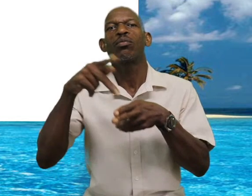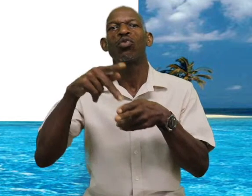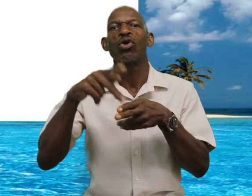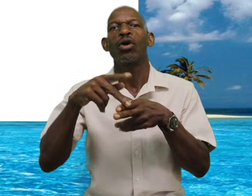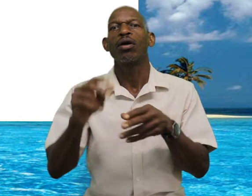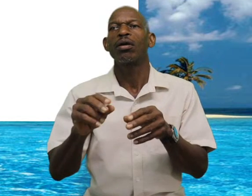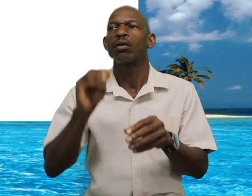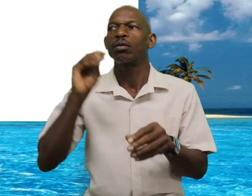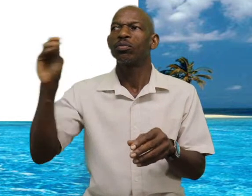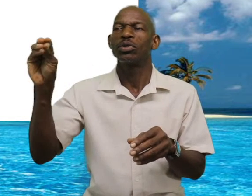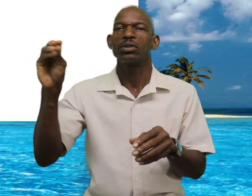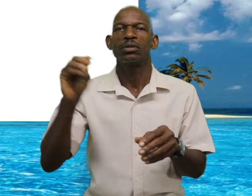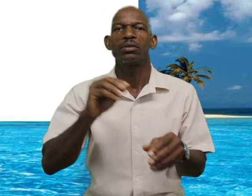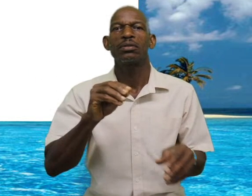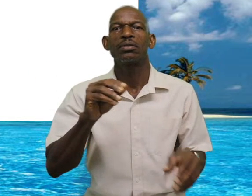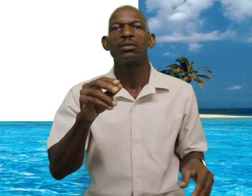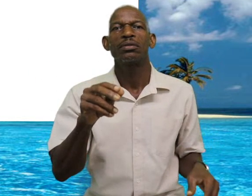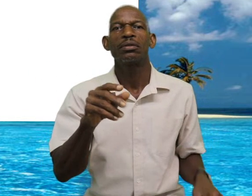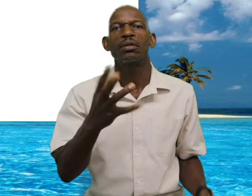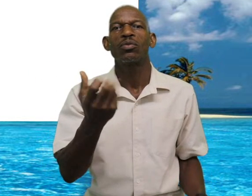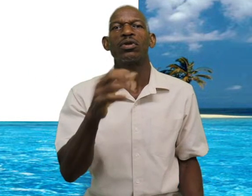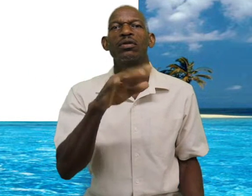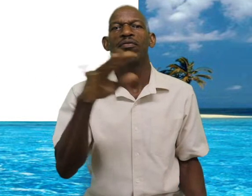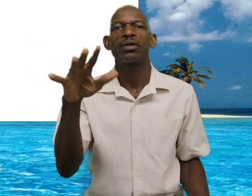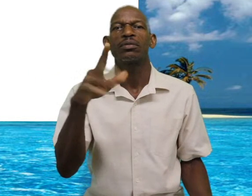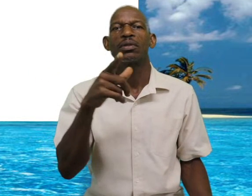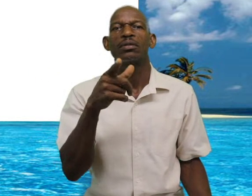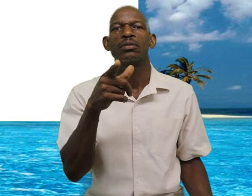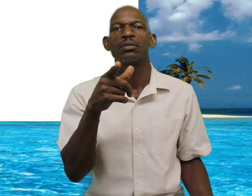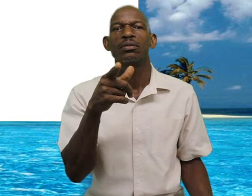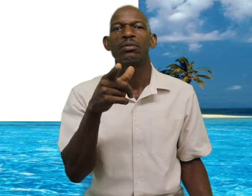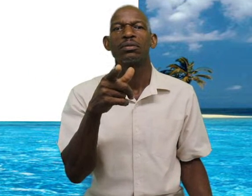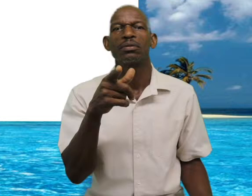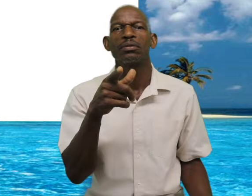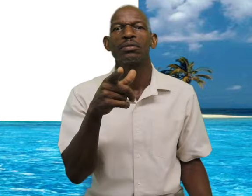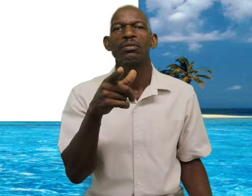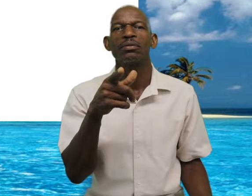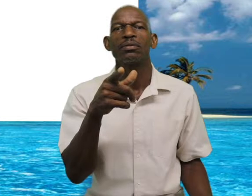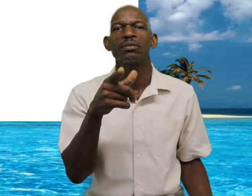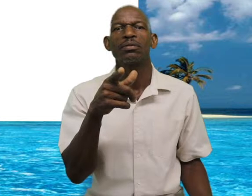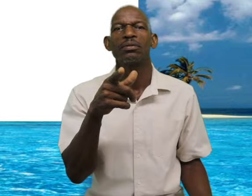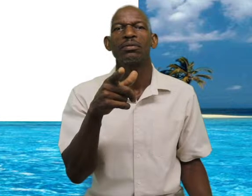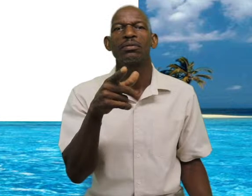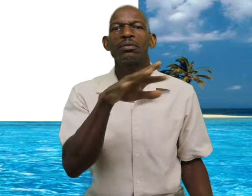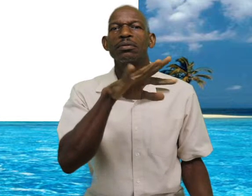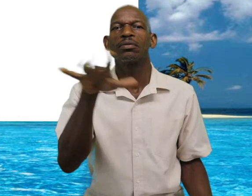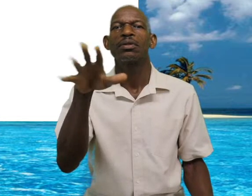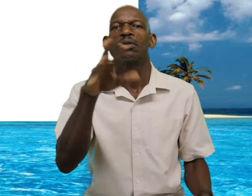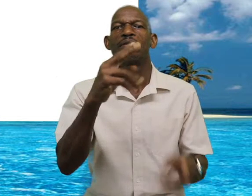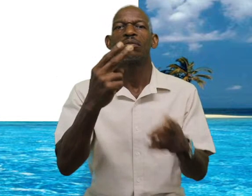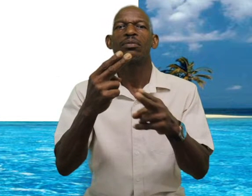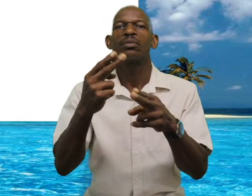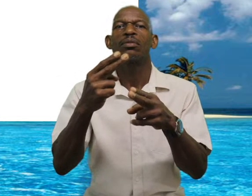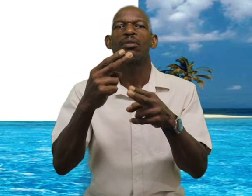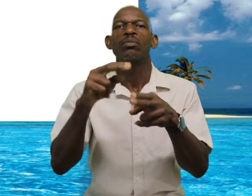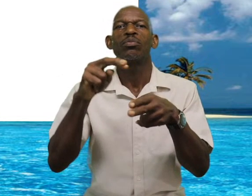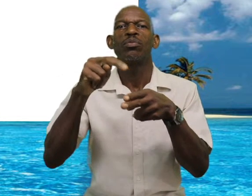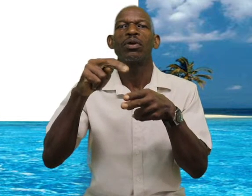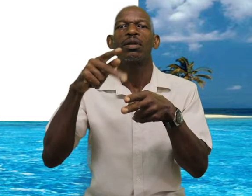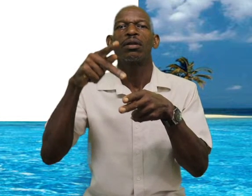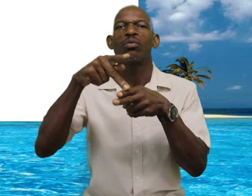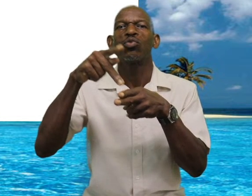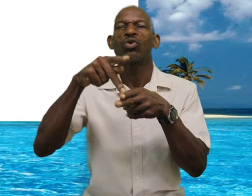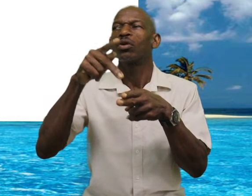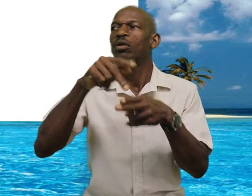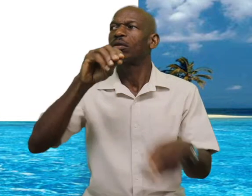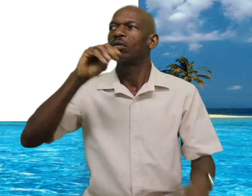place of the dogs? Spell it for me, please. So we can have the answer. What am I going to